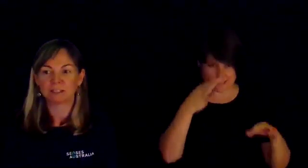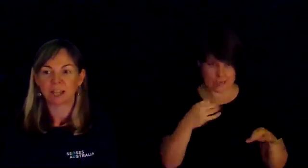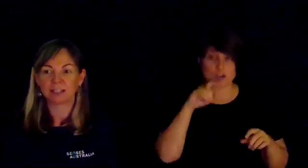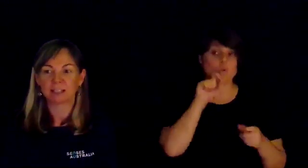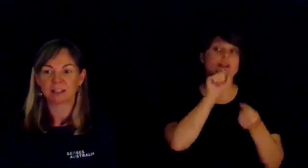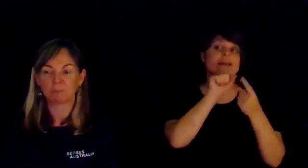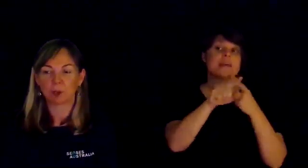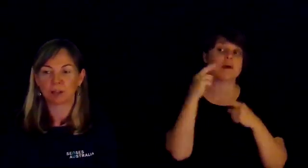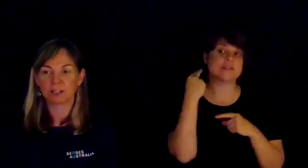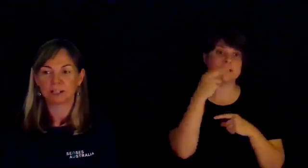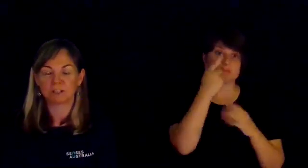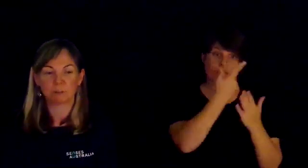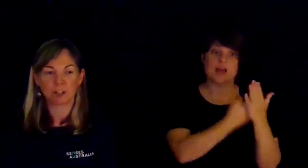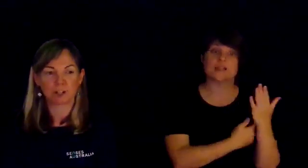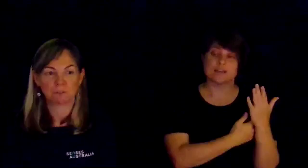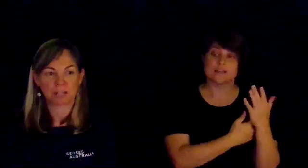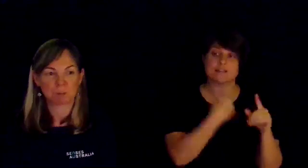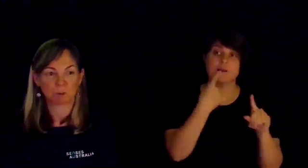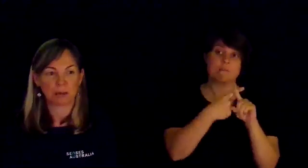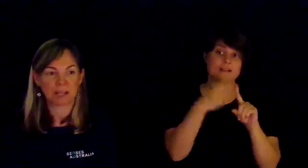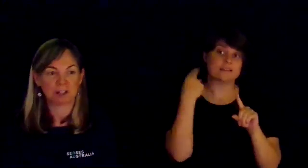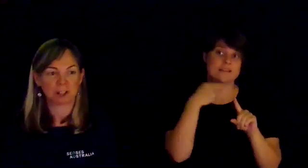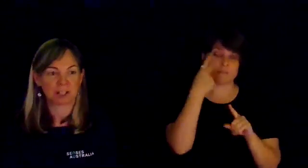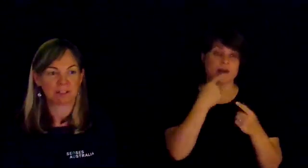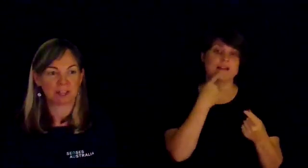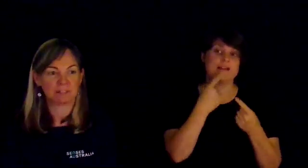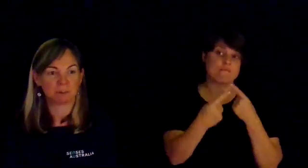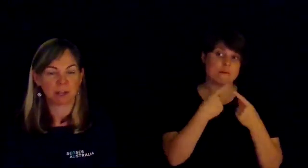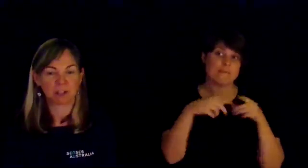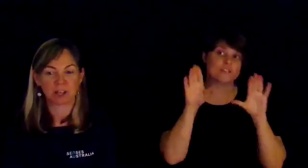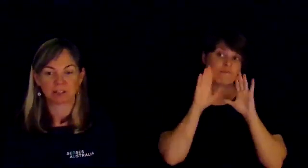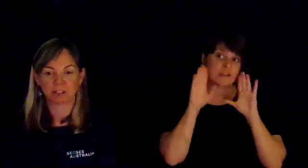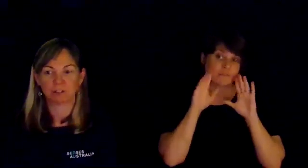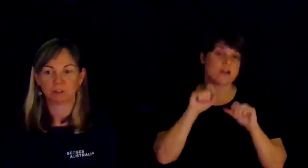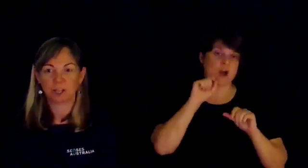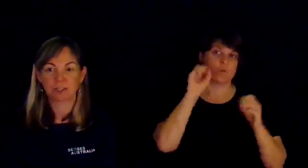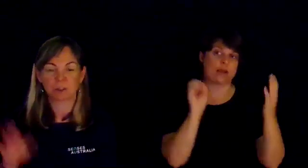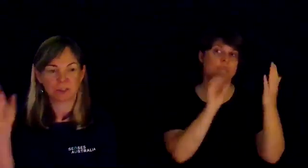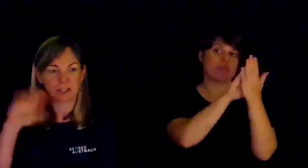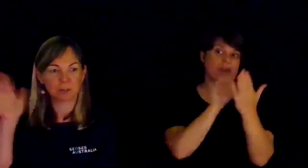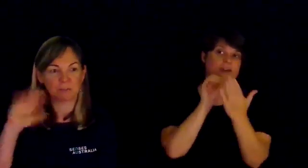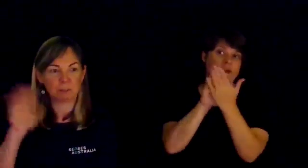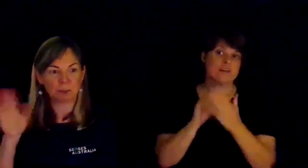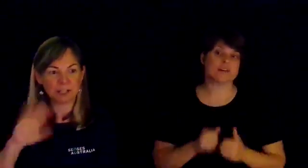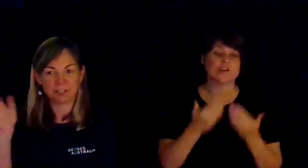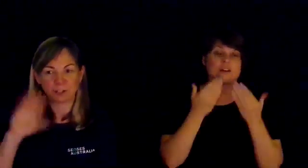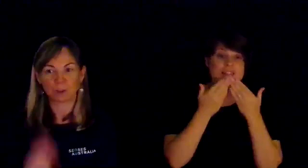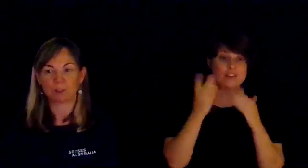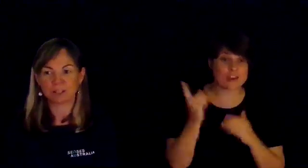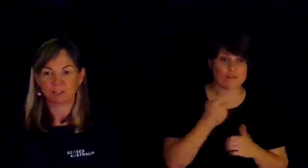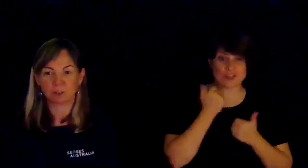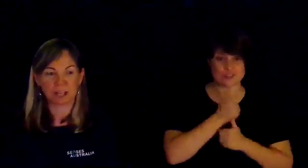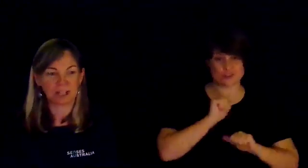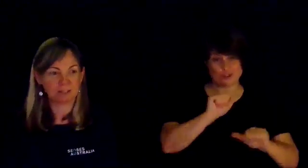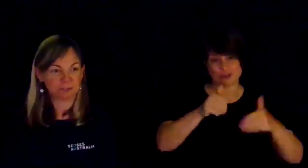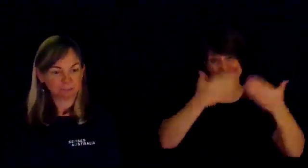Deafblind list and the Deafblind information Facebook page and get that information out to you. So thank you, everybody. Enjoy